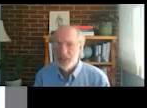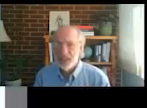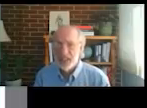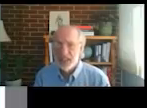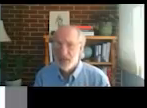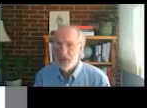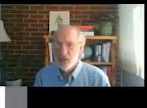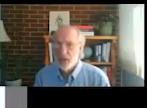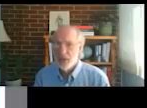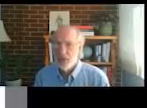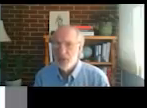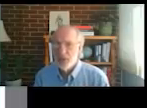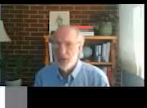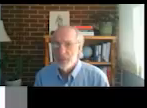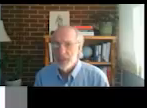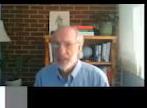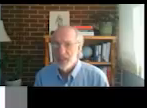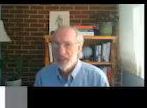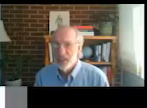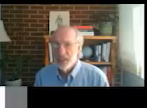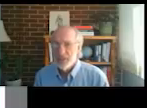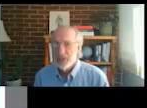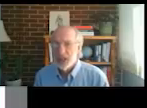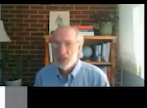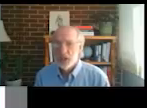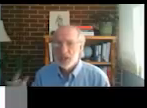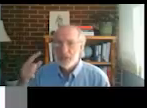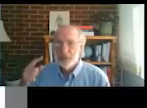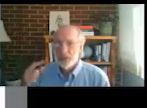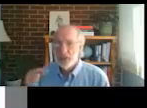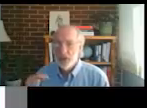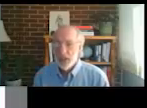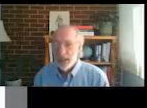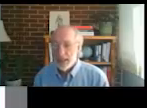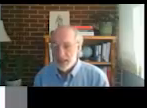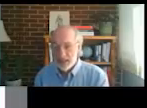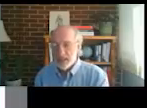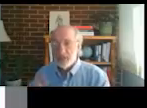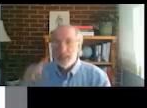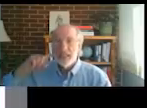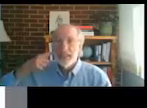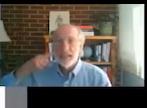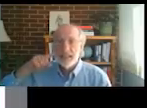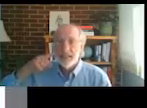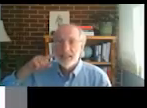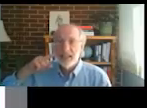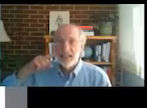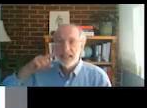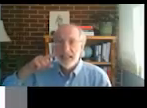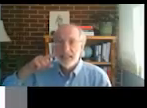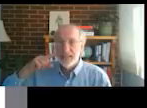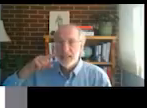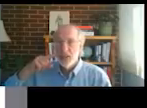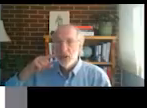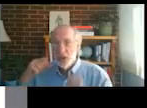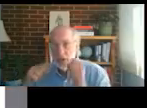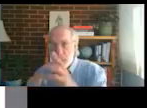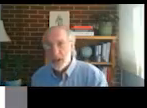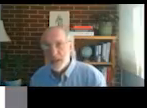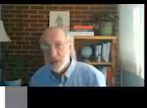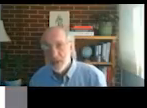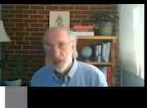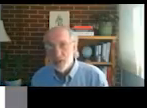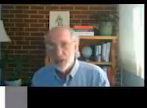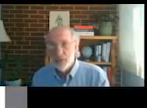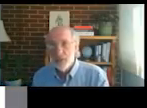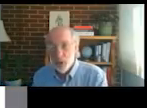form of a sign language. You want to reward independence. If the child walks up to you and they see some candy and they sign candy, you might want